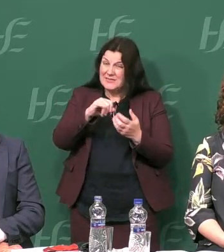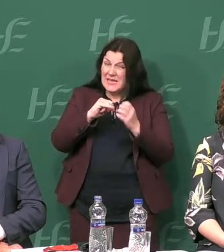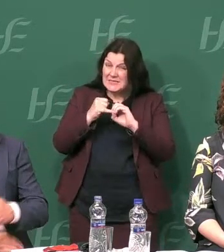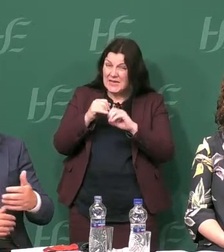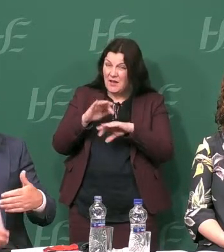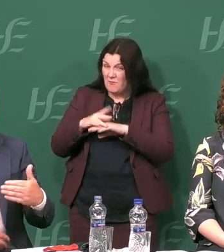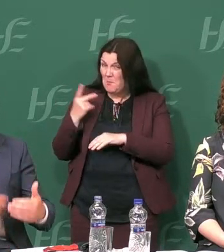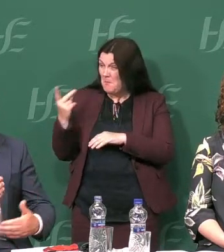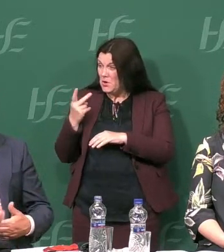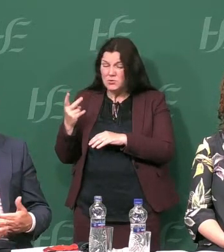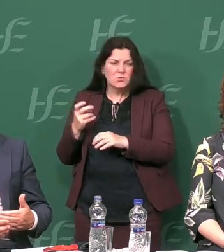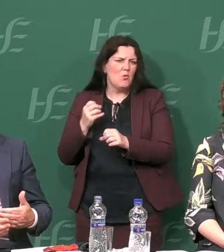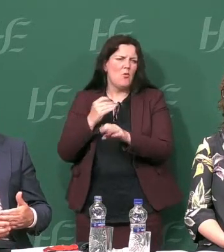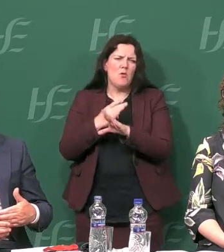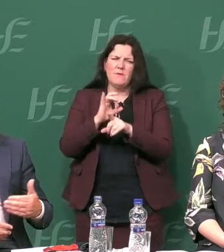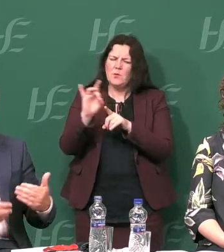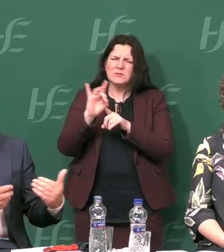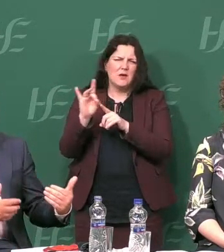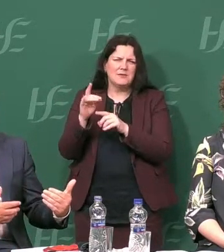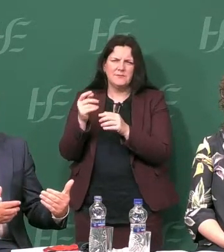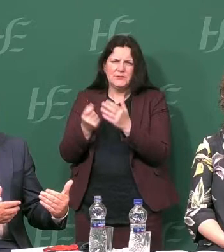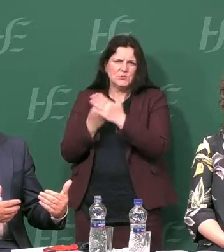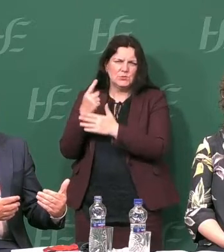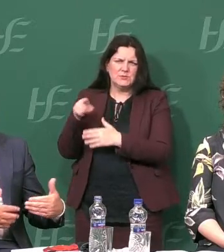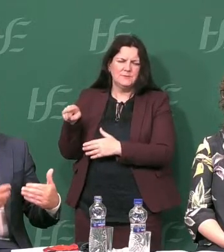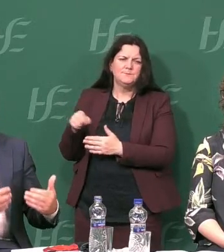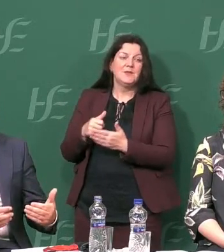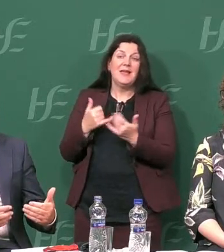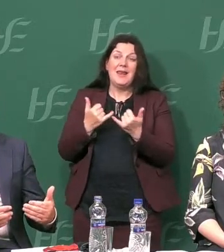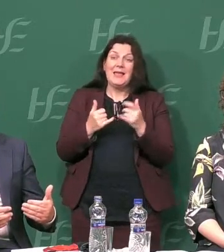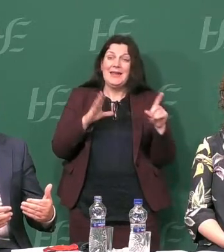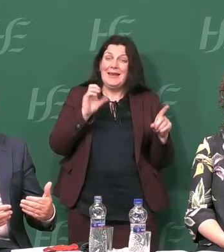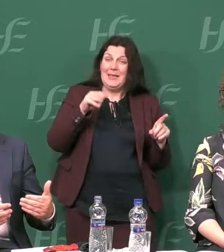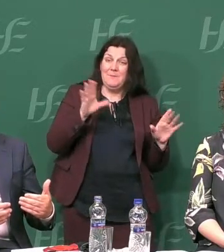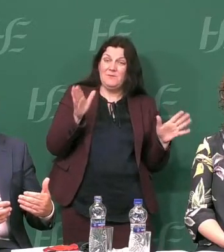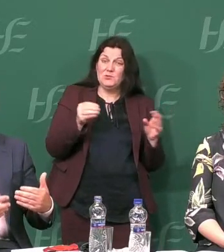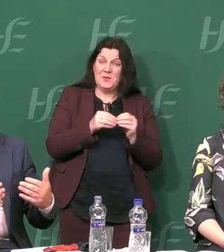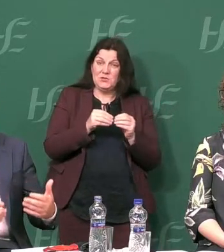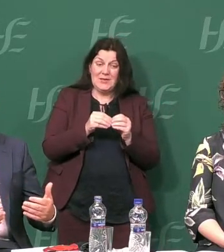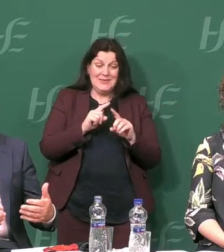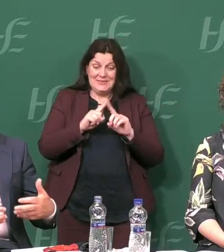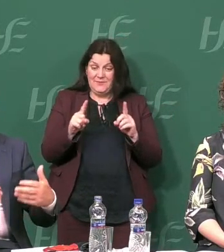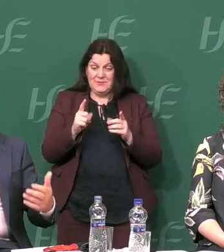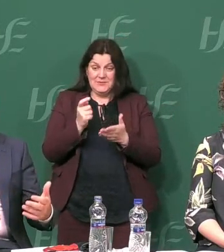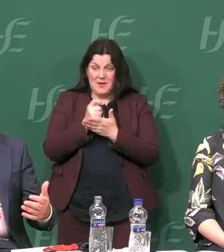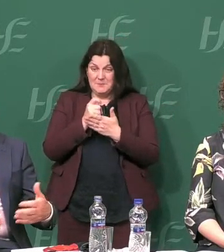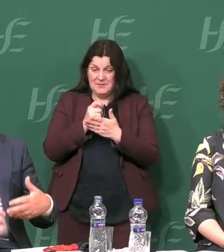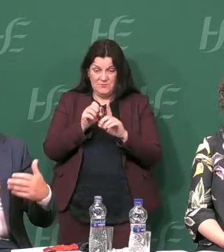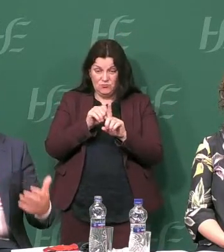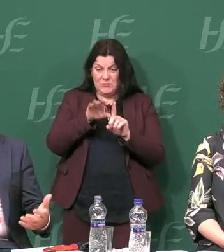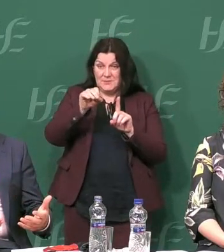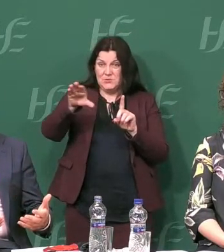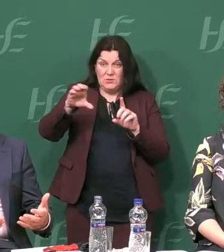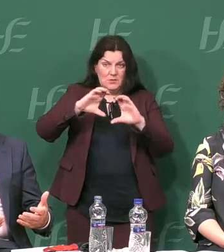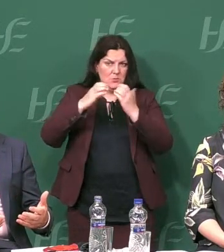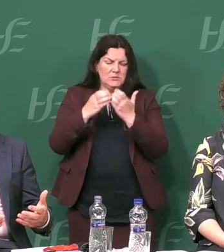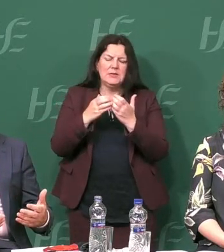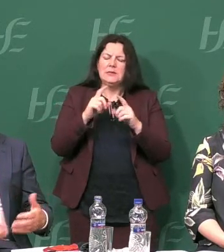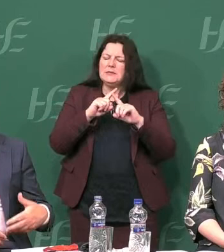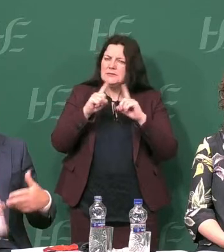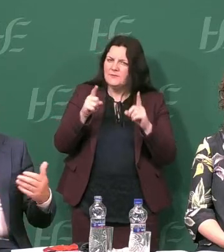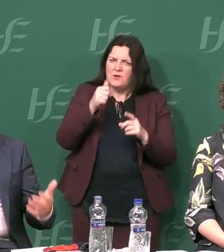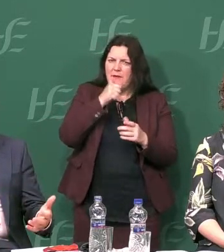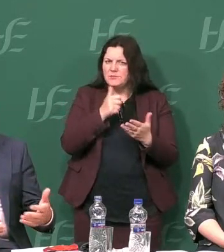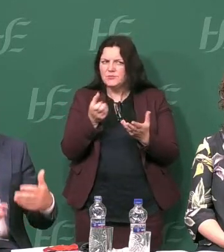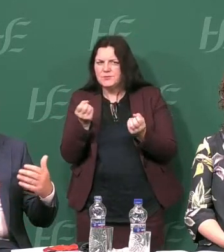The antigen, PCR? All of those are in the mix. And I think, as Liam said, at different stages of the transmission levels in the community, different solutions may